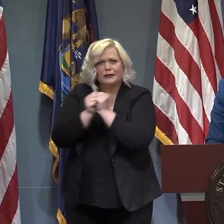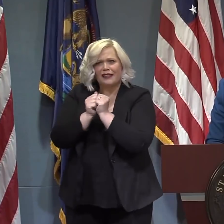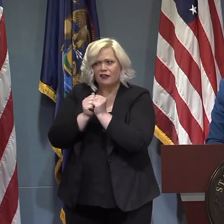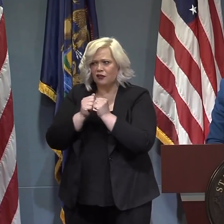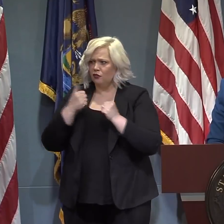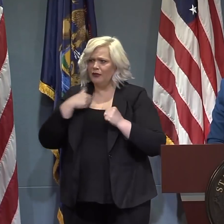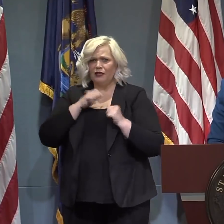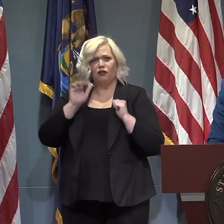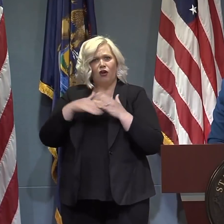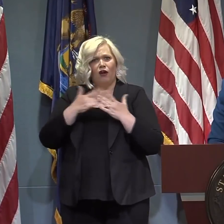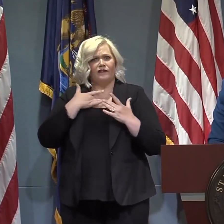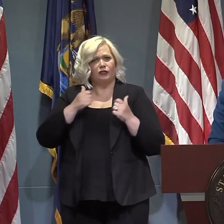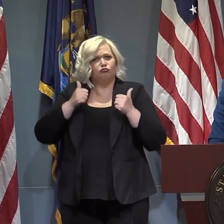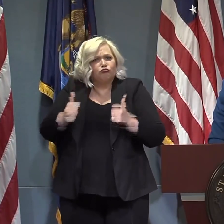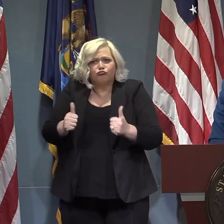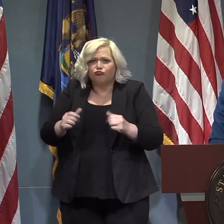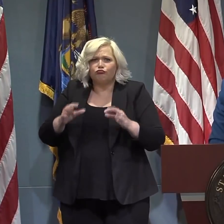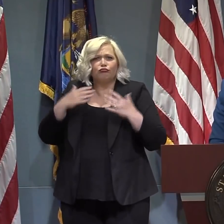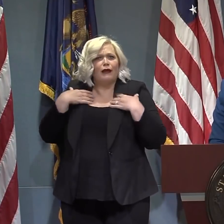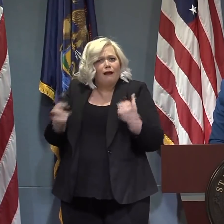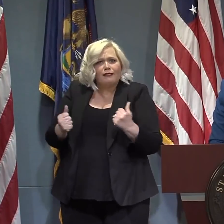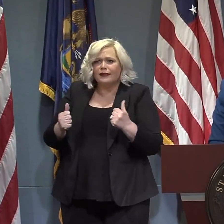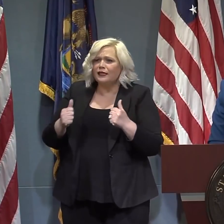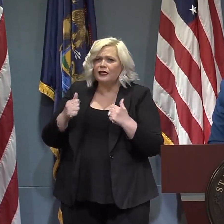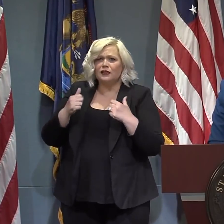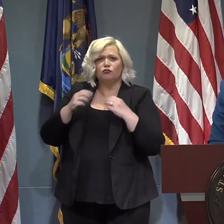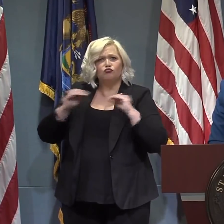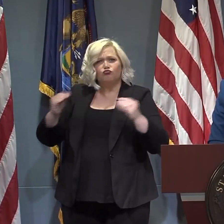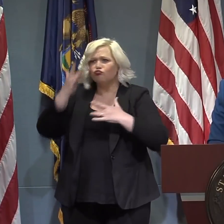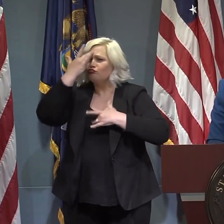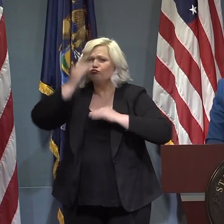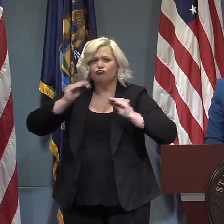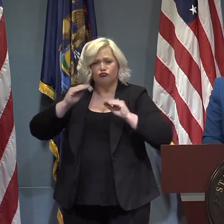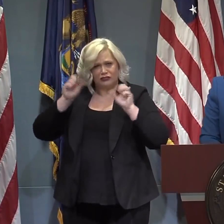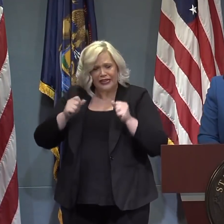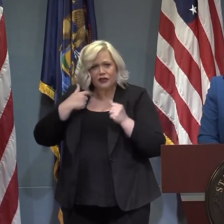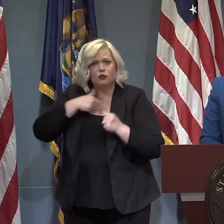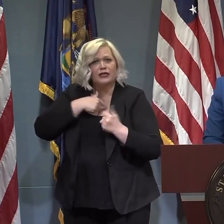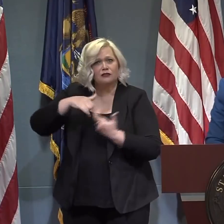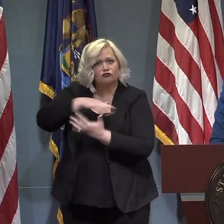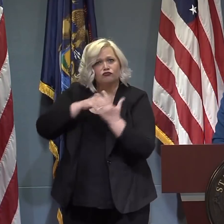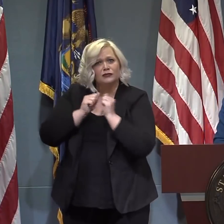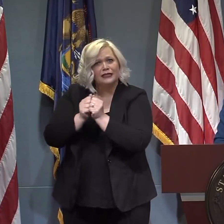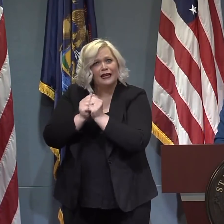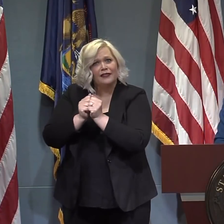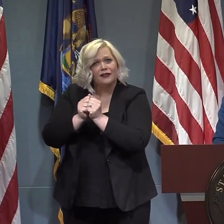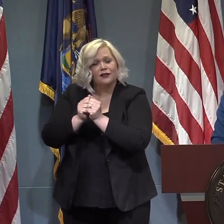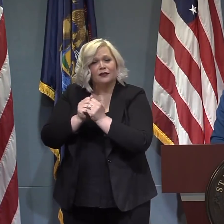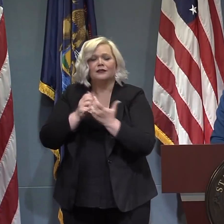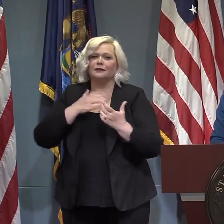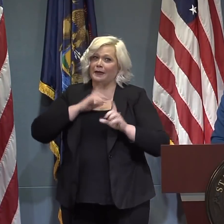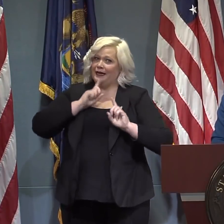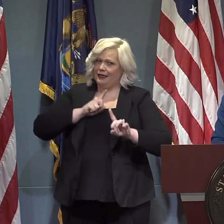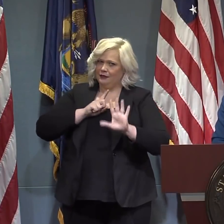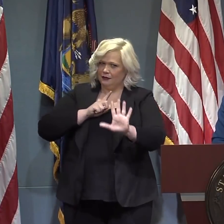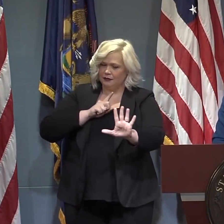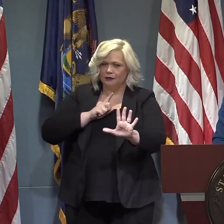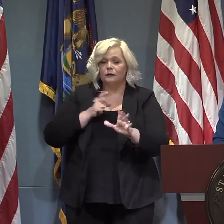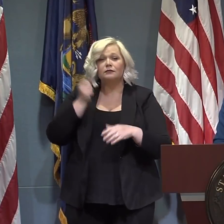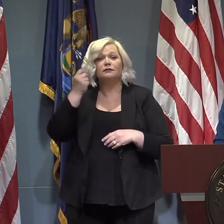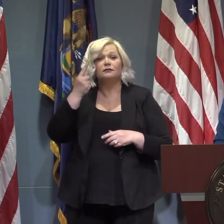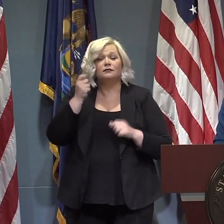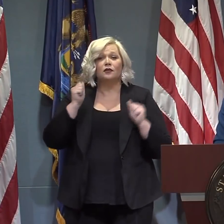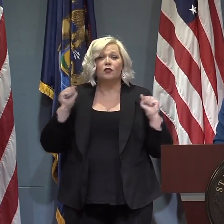we're all feeling well and none of us has been sick? So the answer is this. Every one of